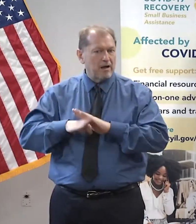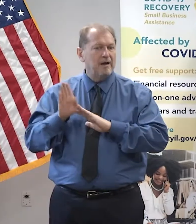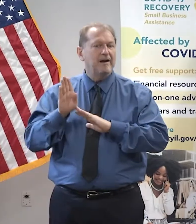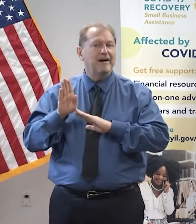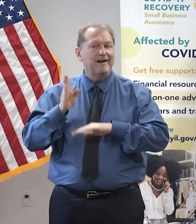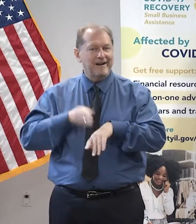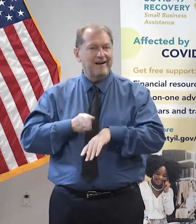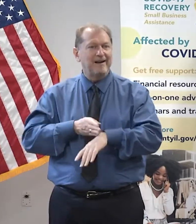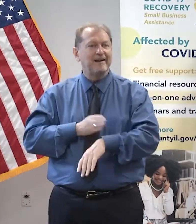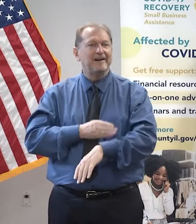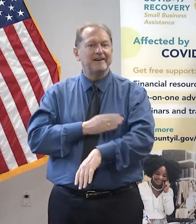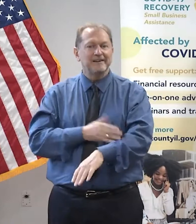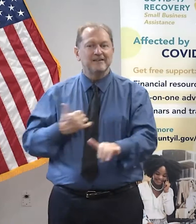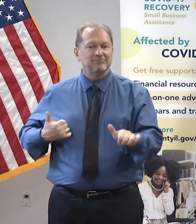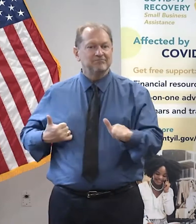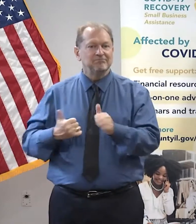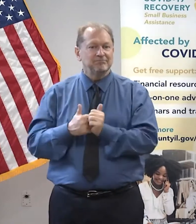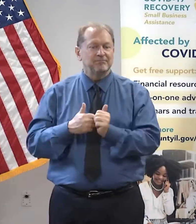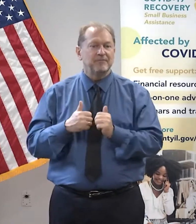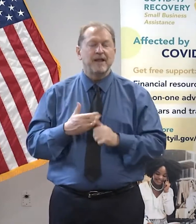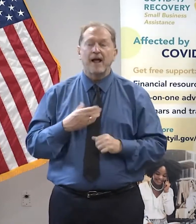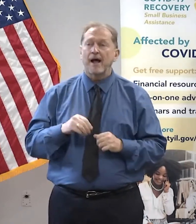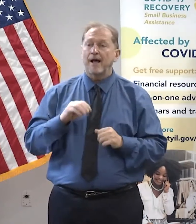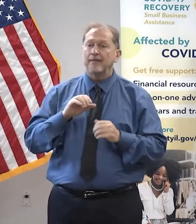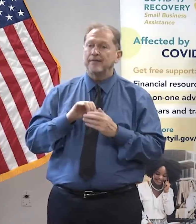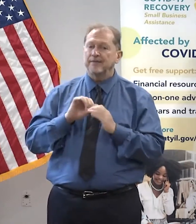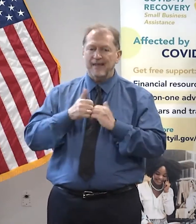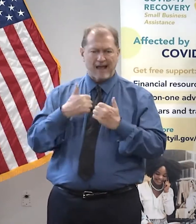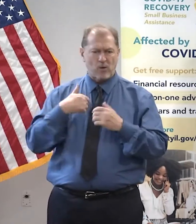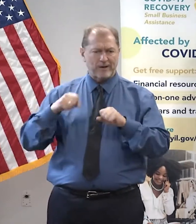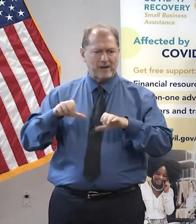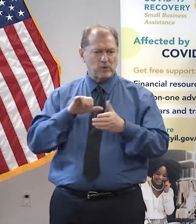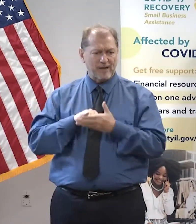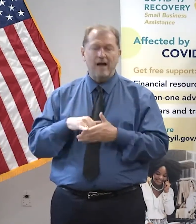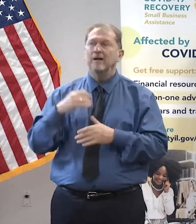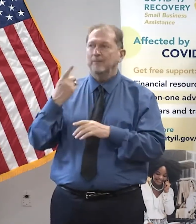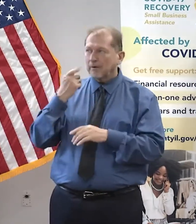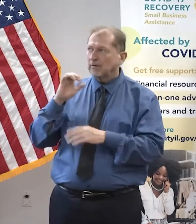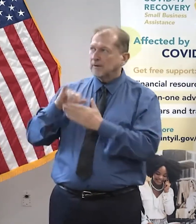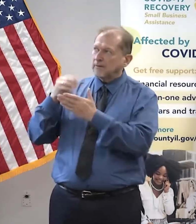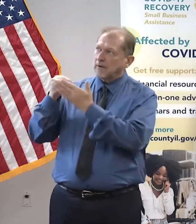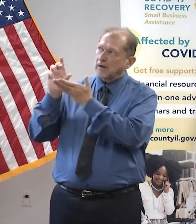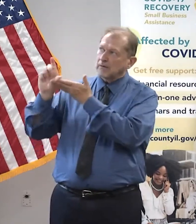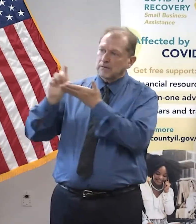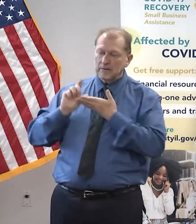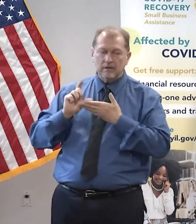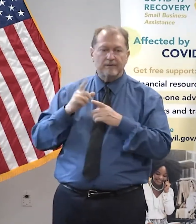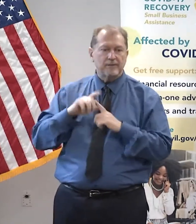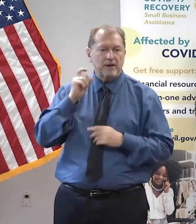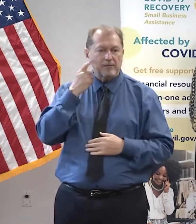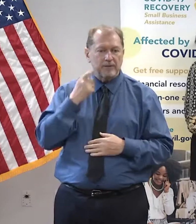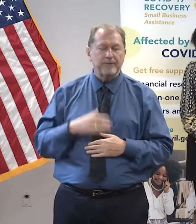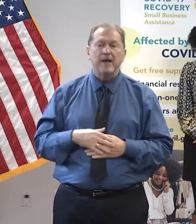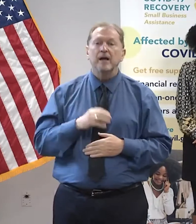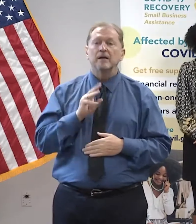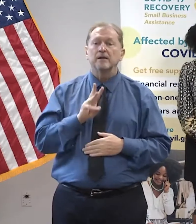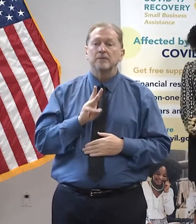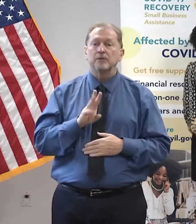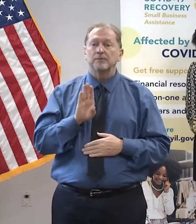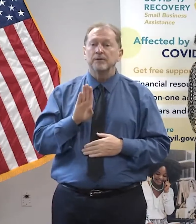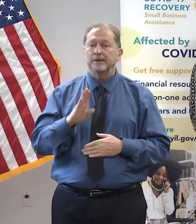get with the times, and this grant allowed us to do that. The WBDC, they were such a great